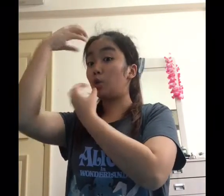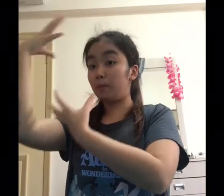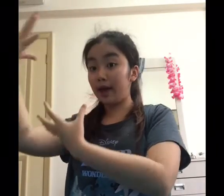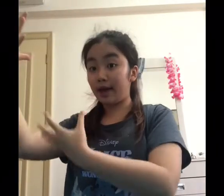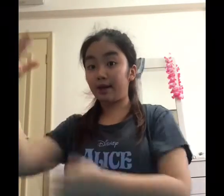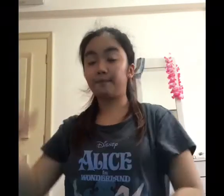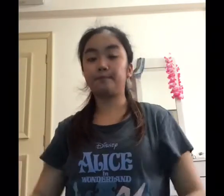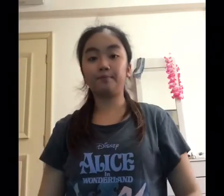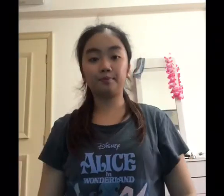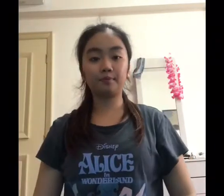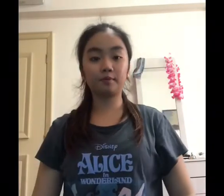obey.